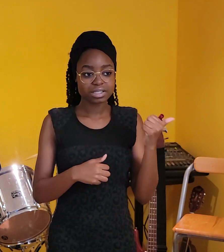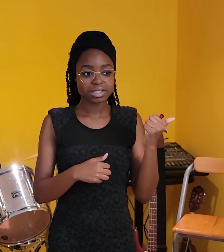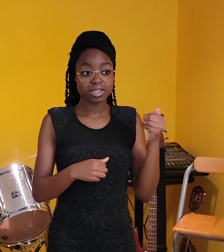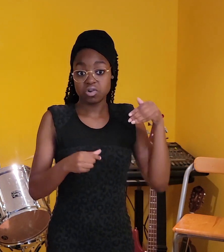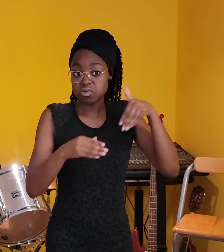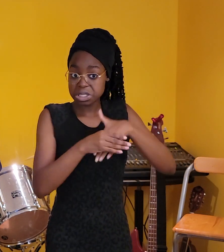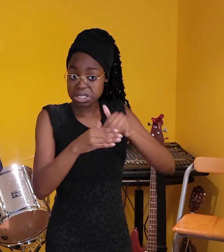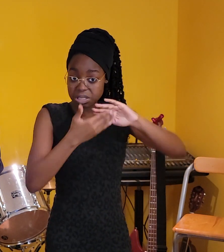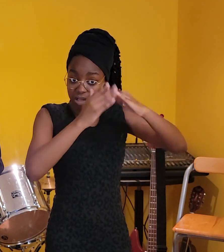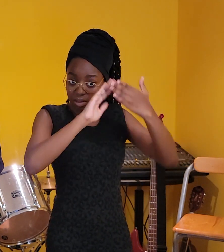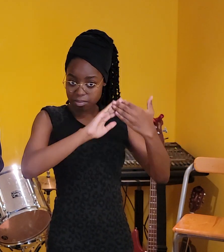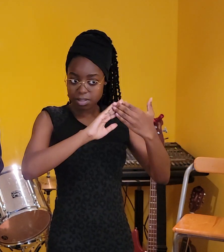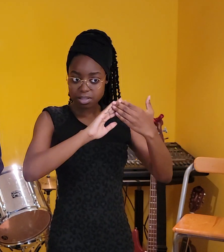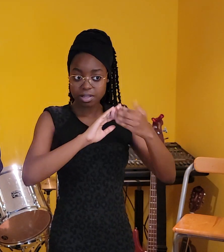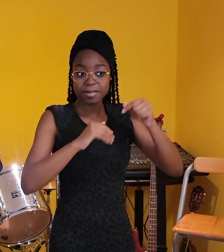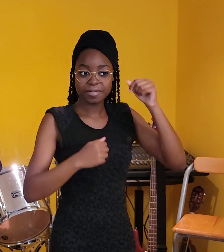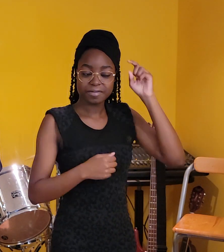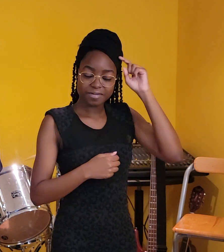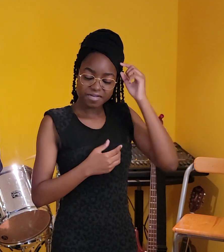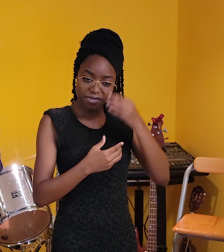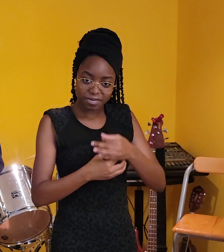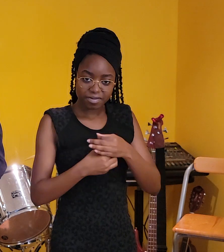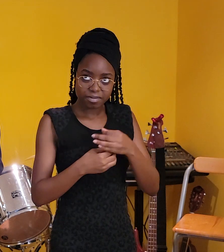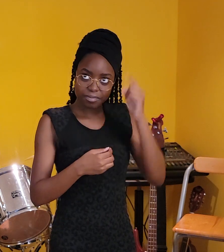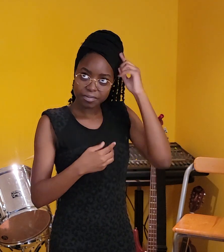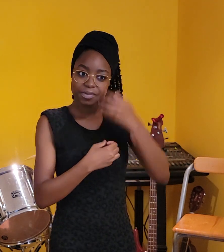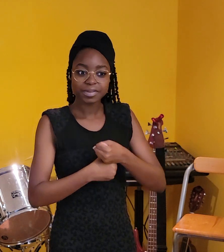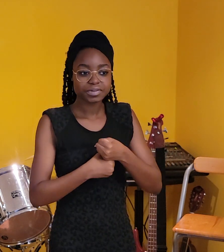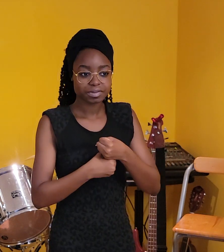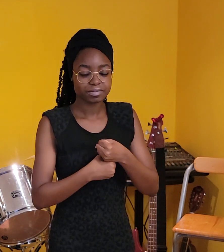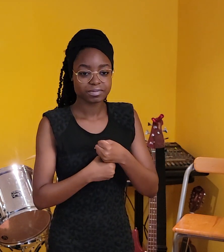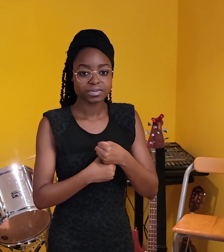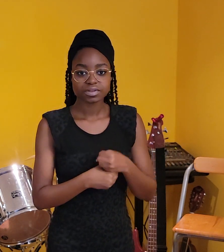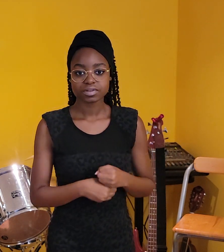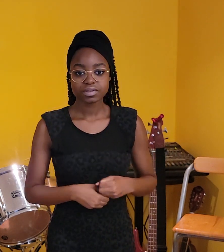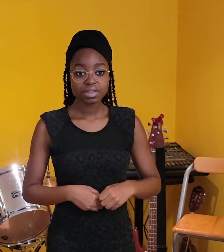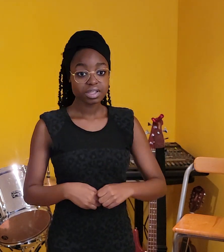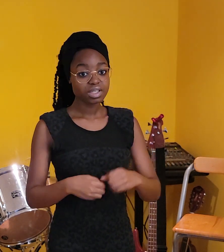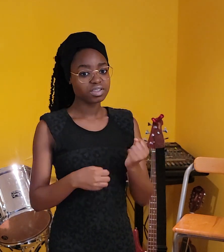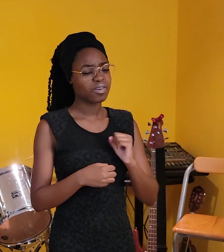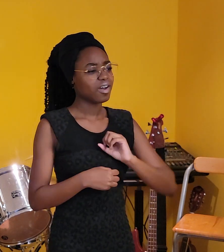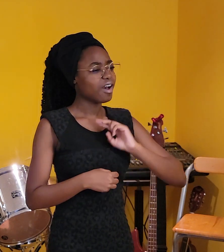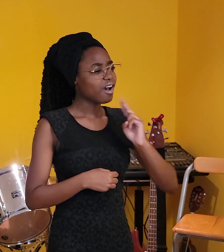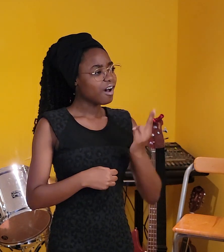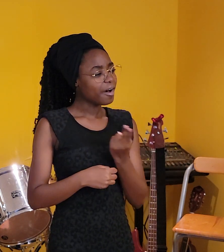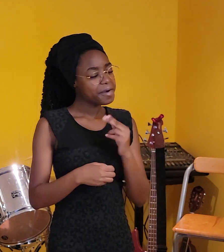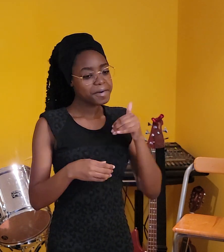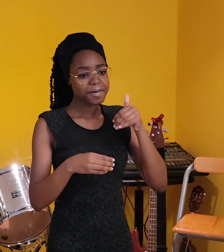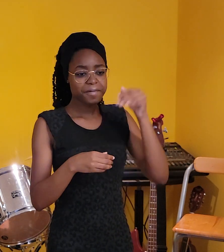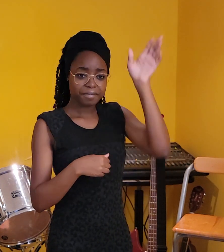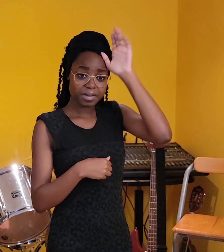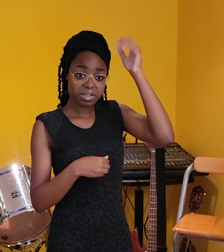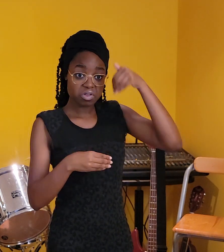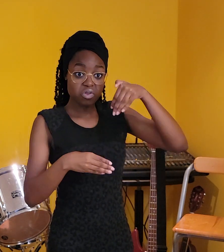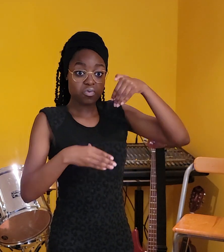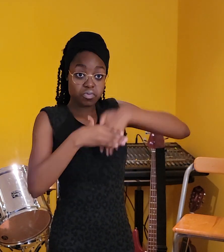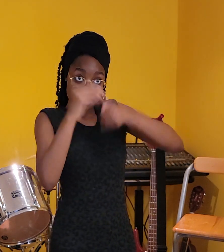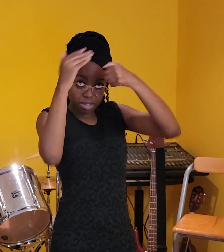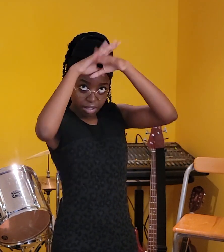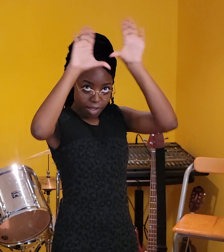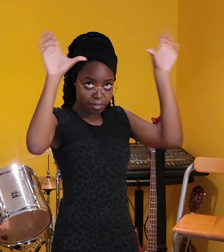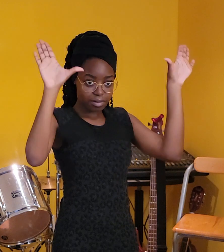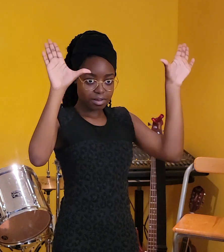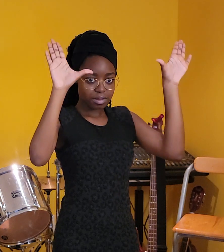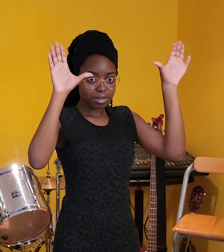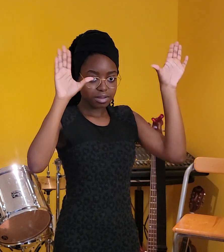art in heaven? It's the same thing. From which art in heaven alone, so much can be prayed. So much.